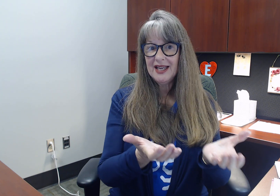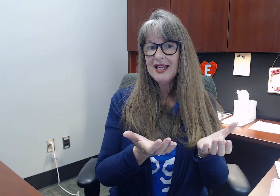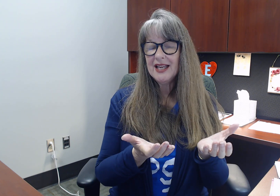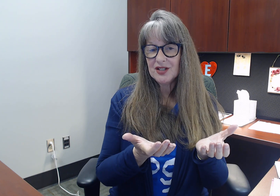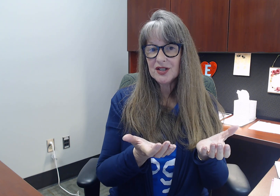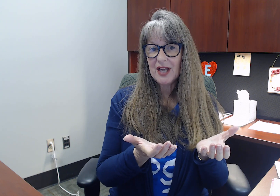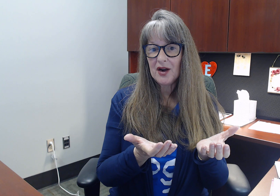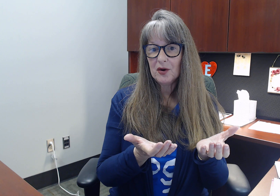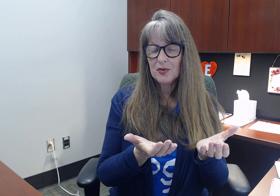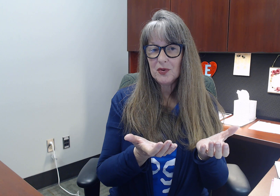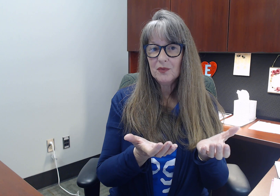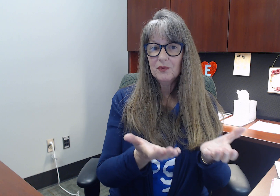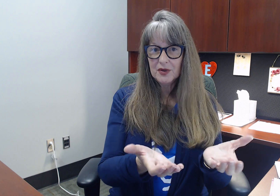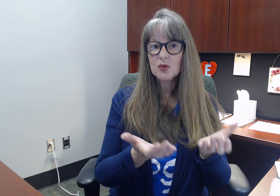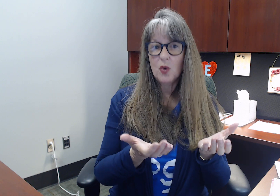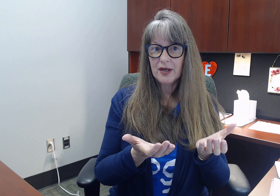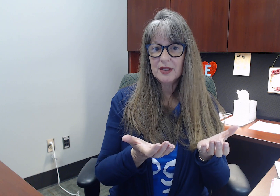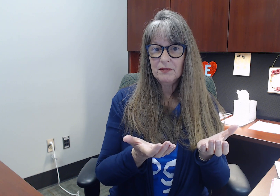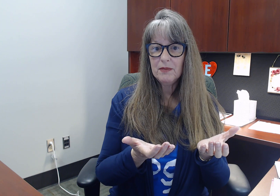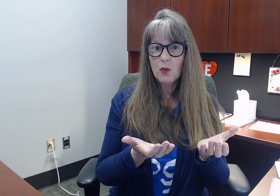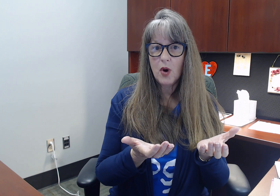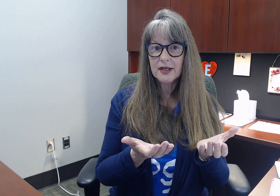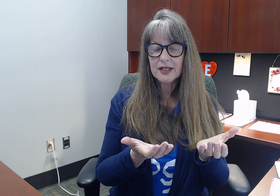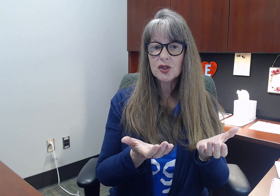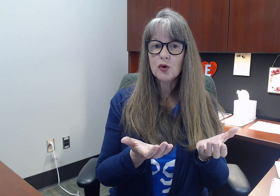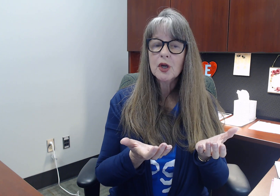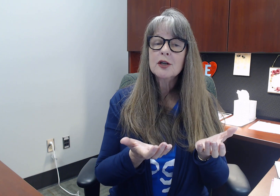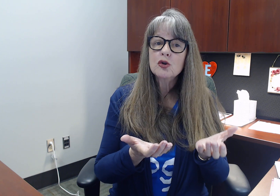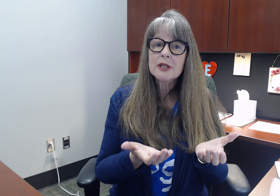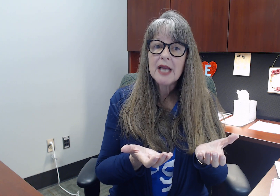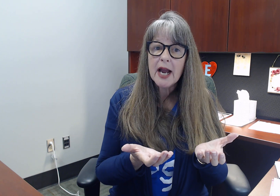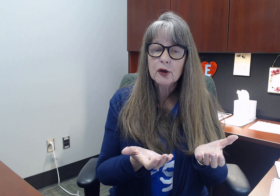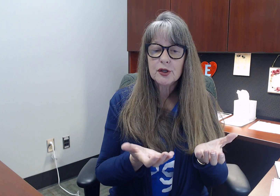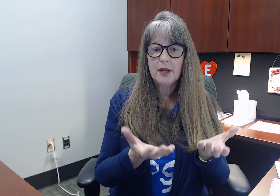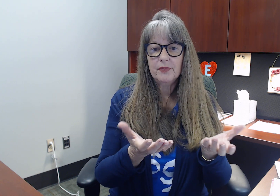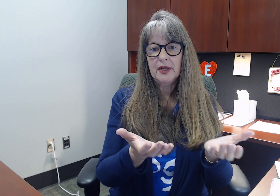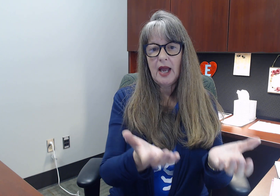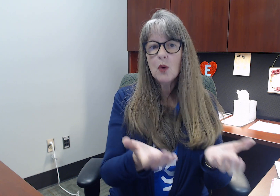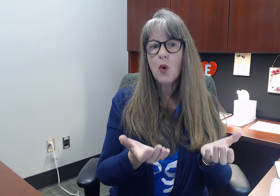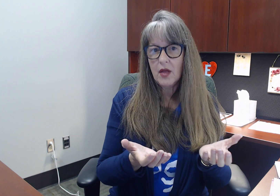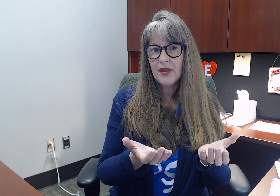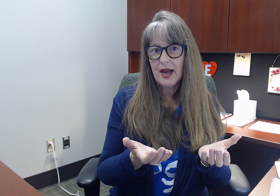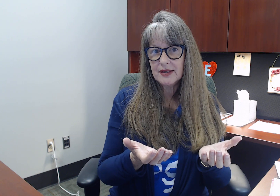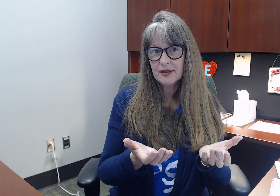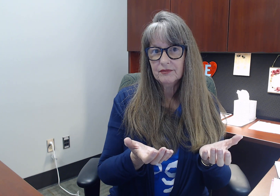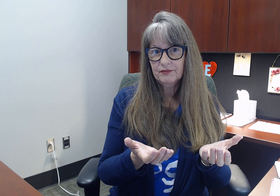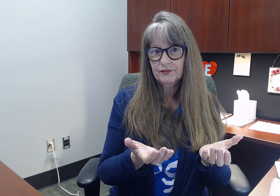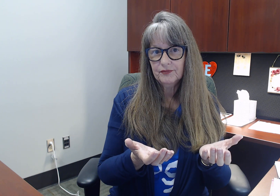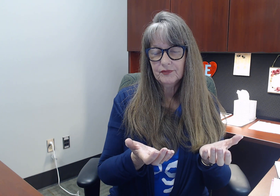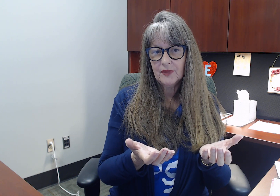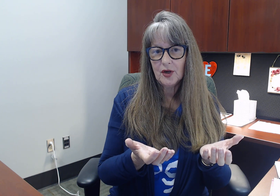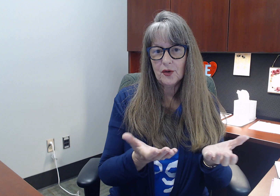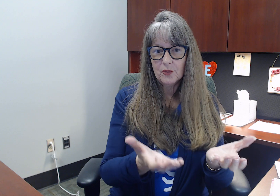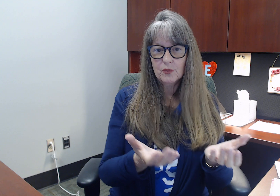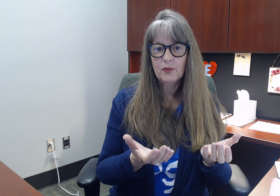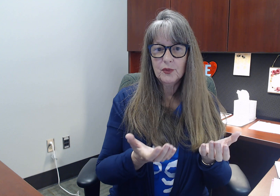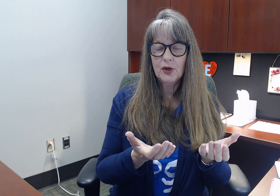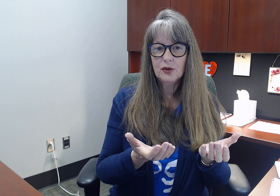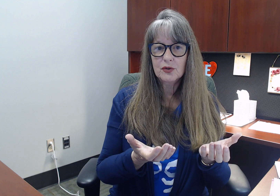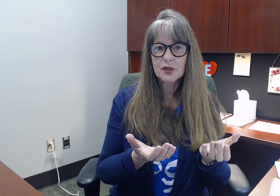is desirable, is wanted. People want it. So to desire something, I want that. You can use